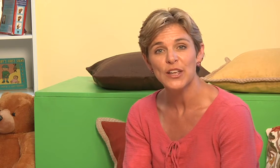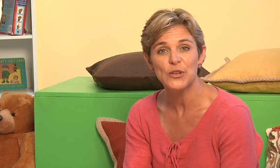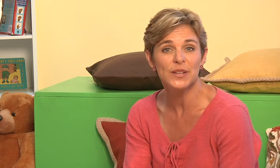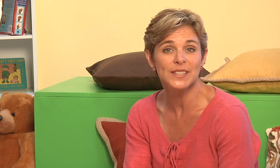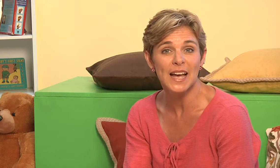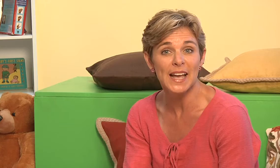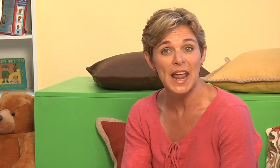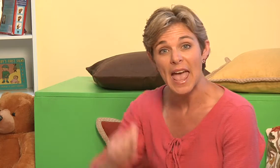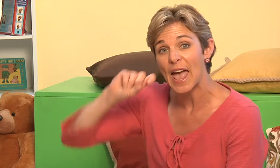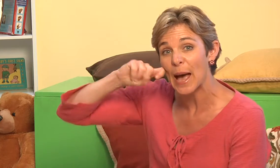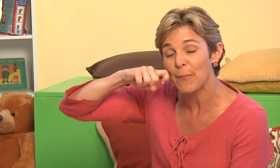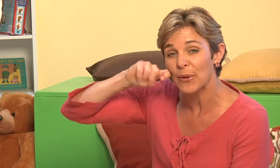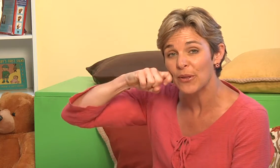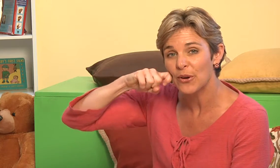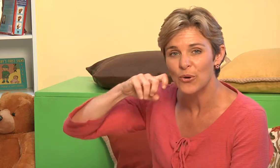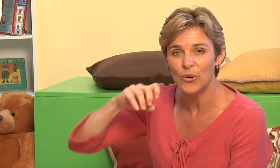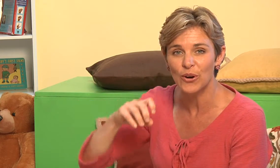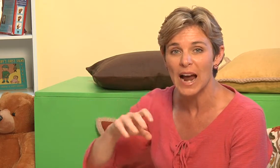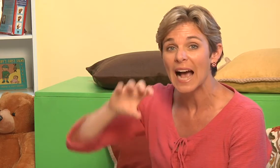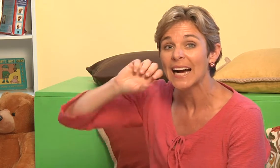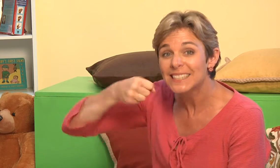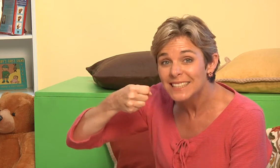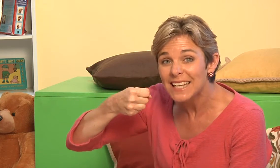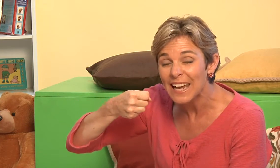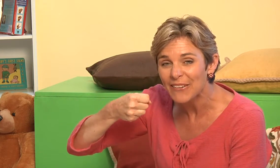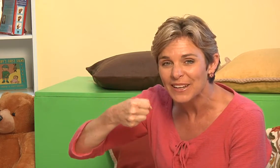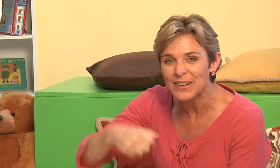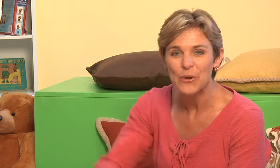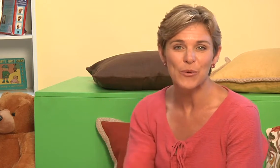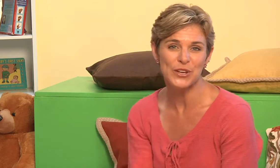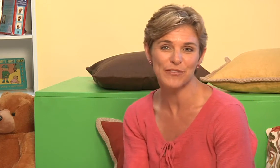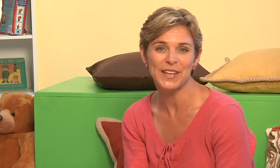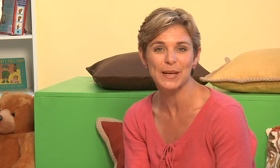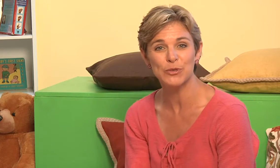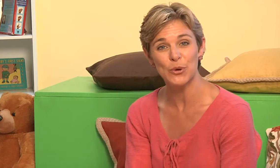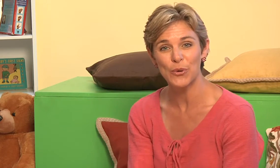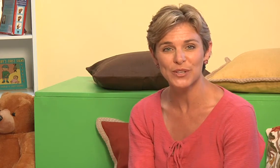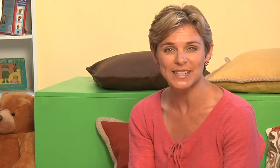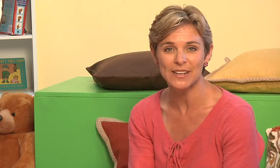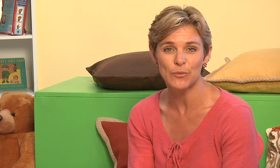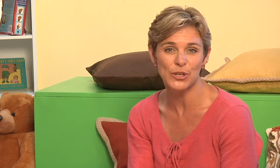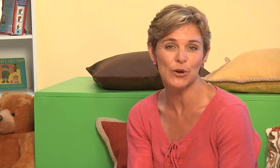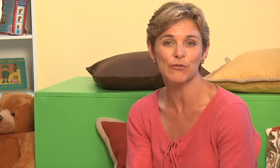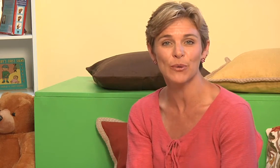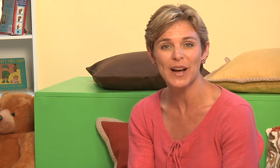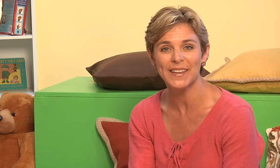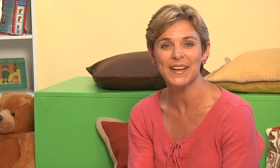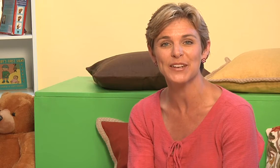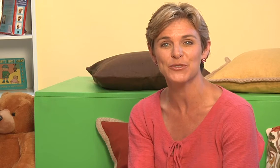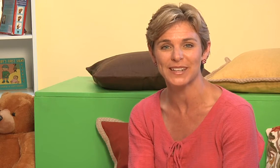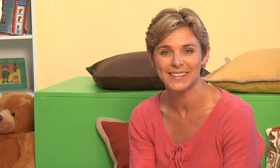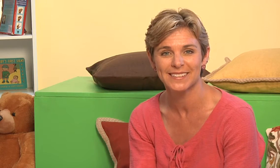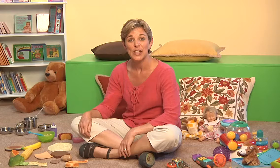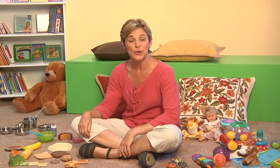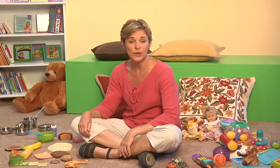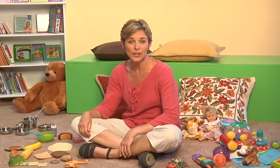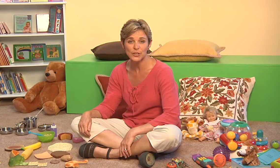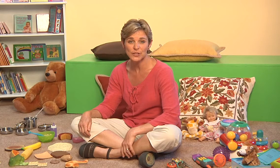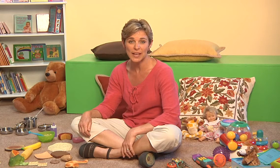you can sign apple or carrot when you're feeding them to a horsey when you go for a walk in the country. You can also sign